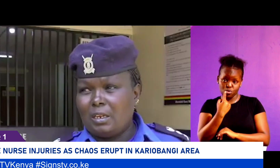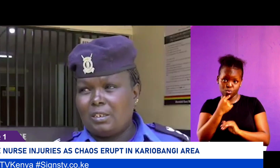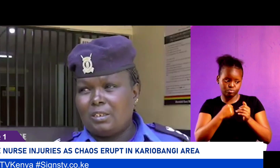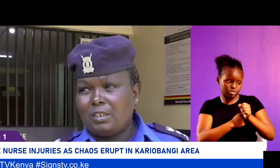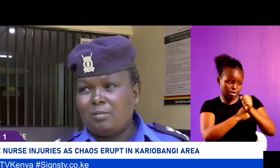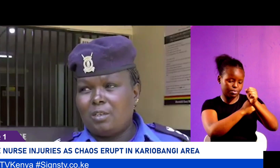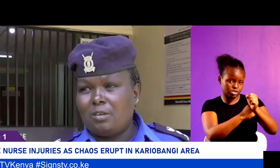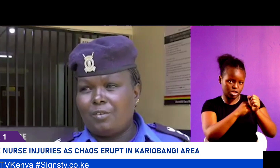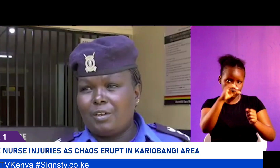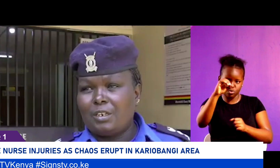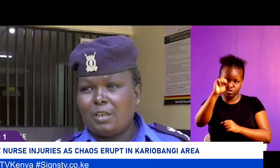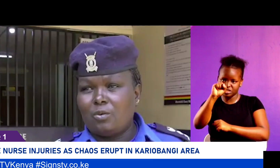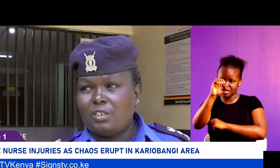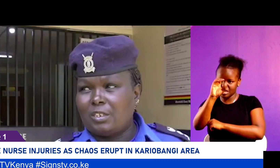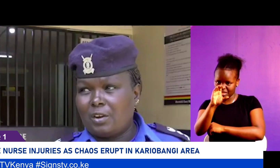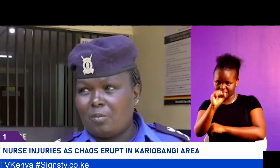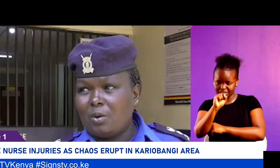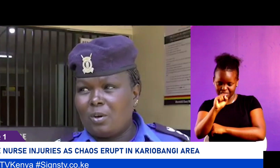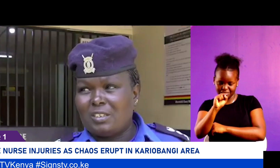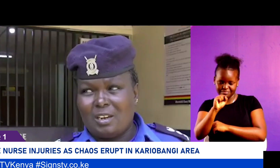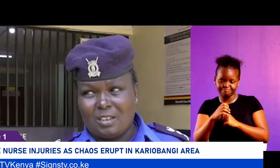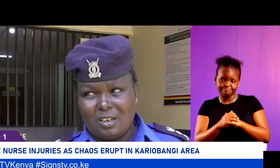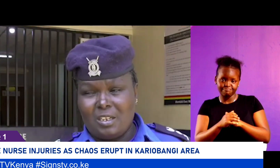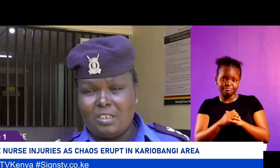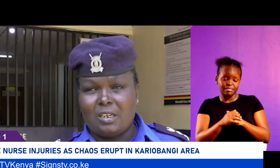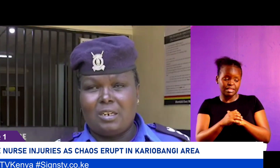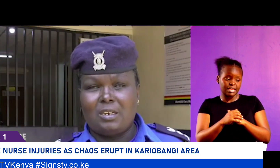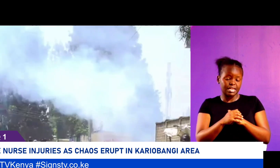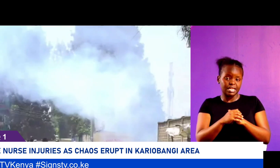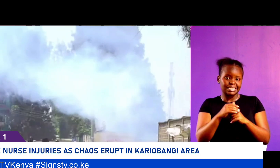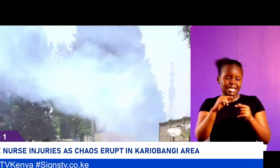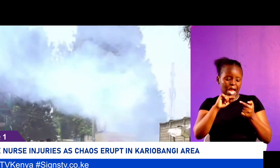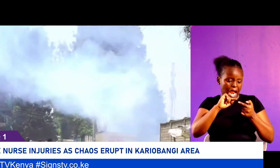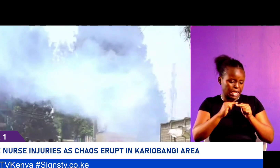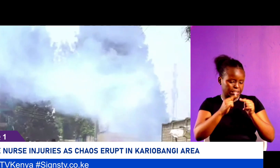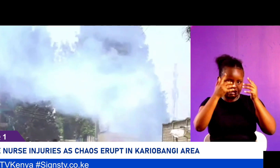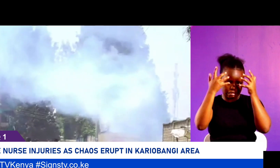this team. In fact, OCS Kariobangi was seriously injured.